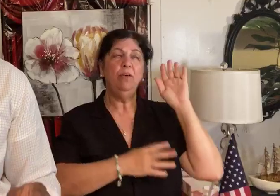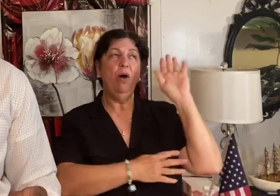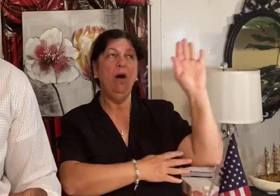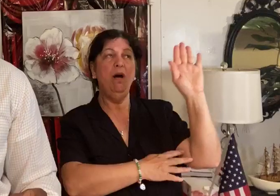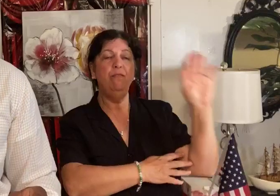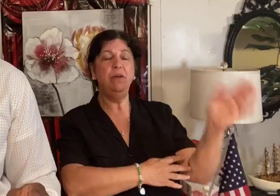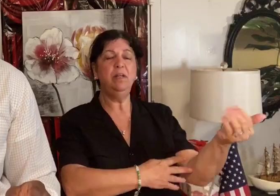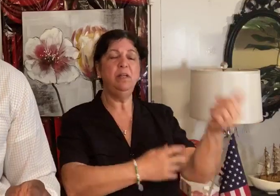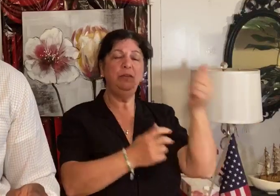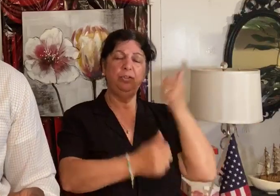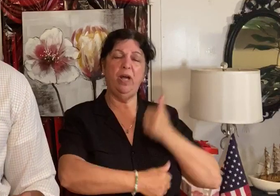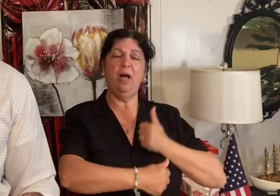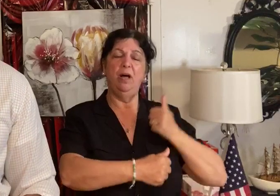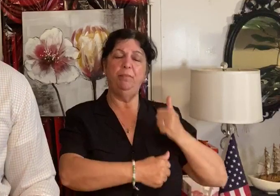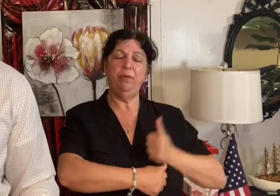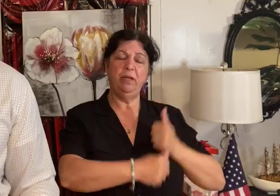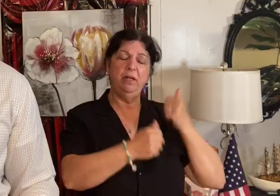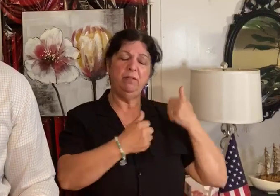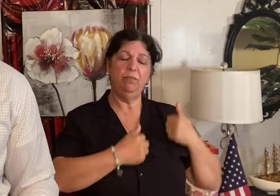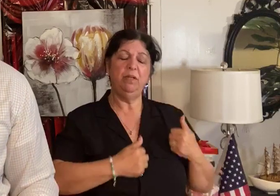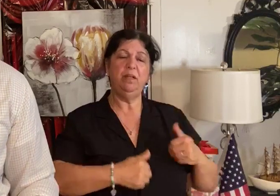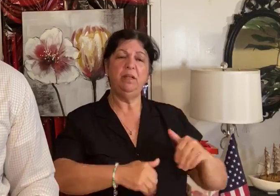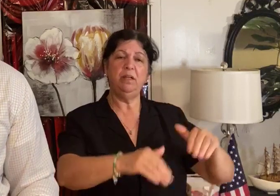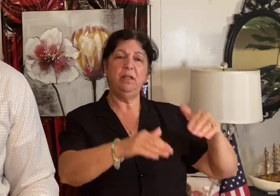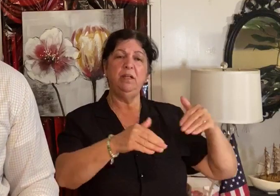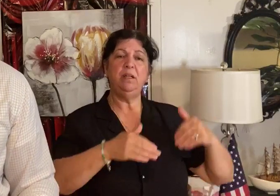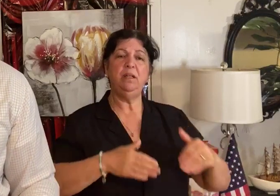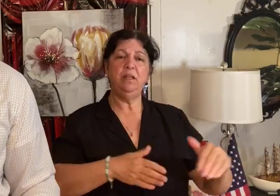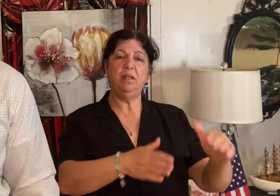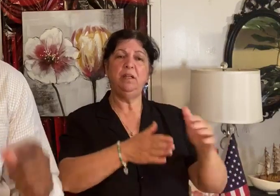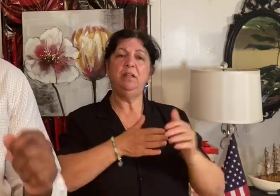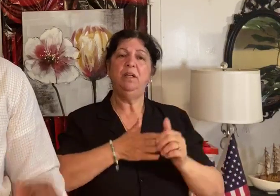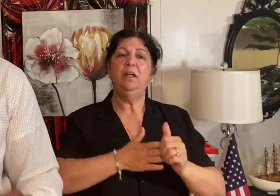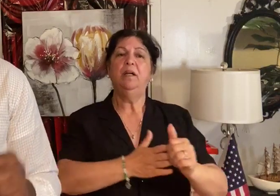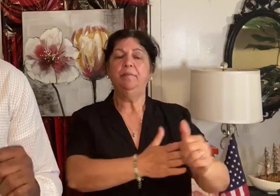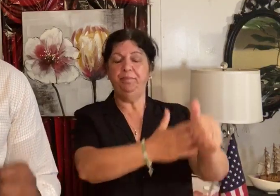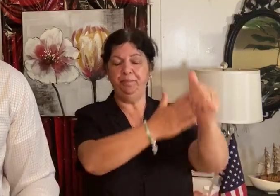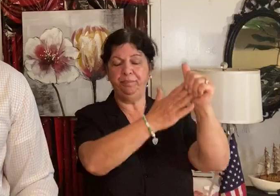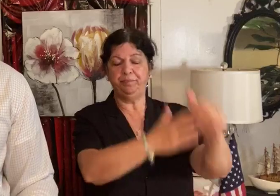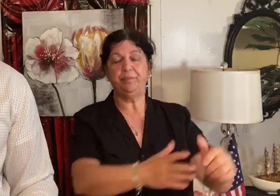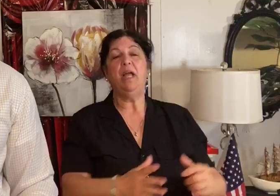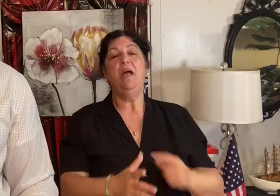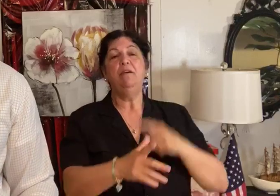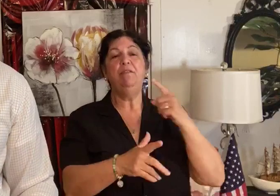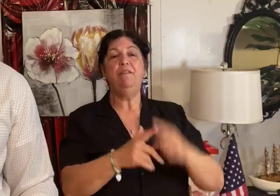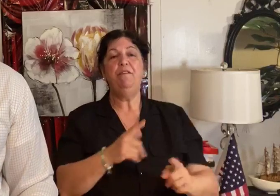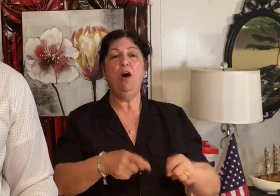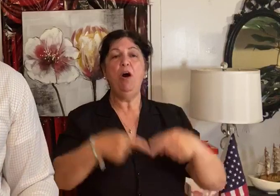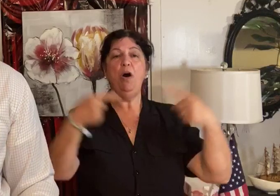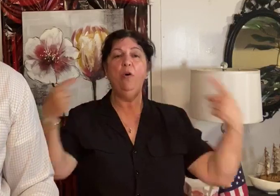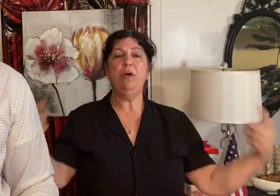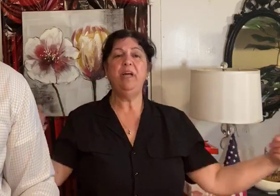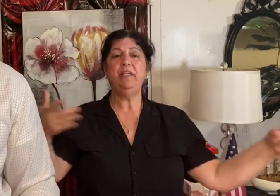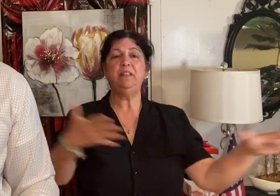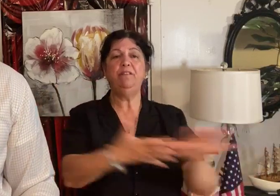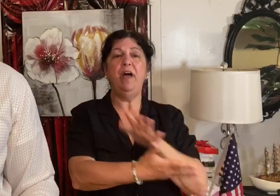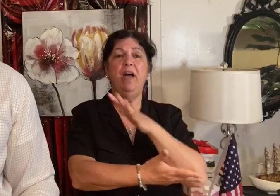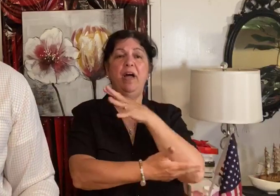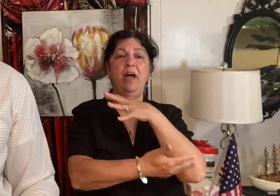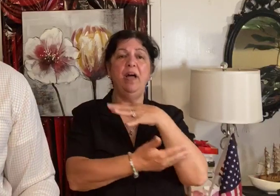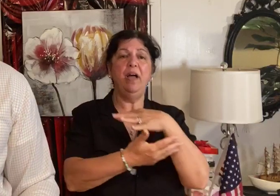his army shall he lead. Till every foe